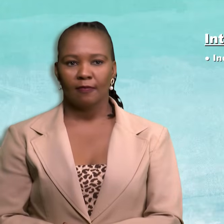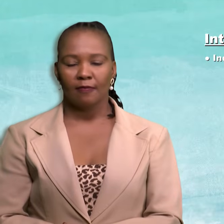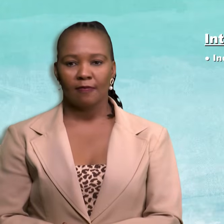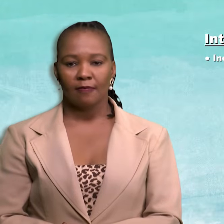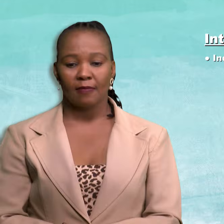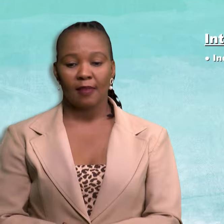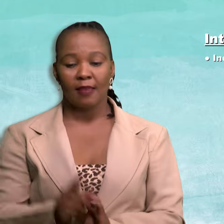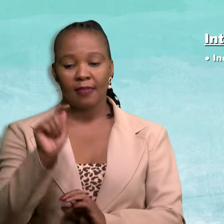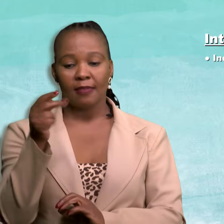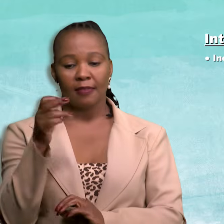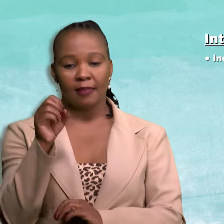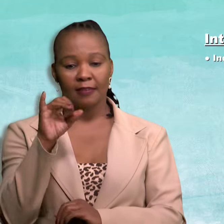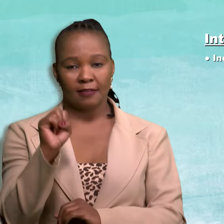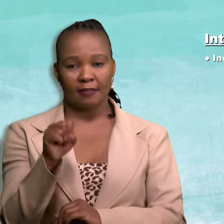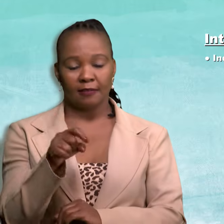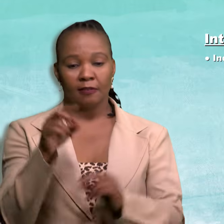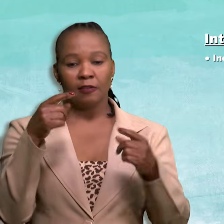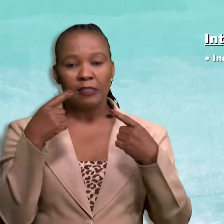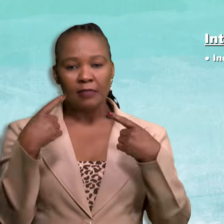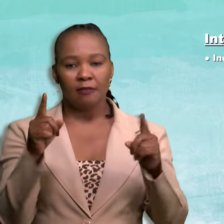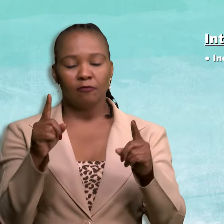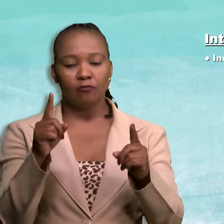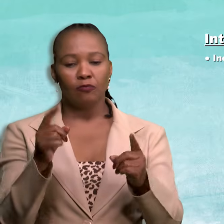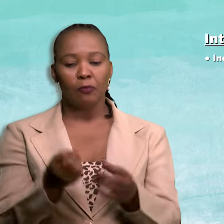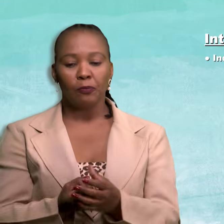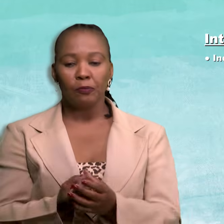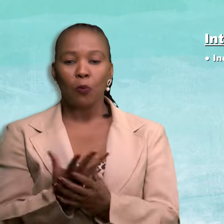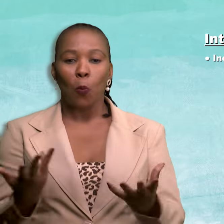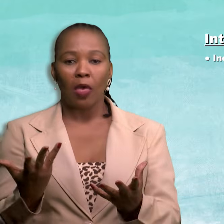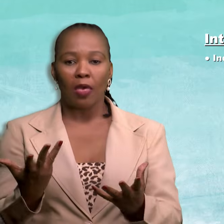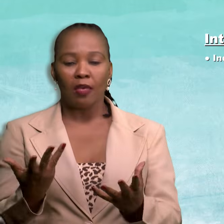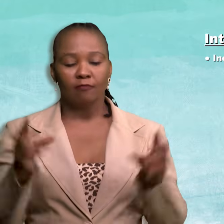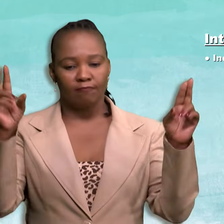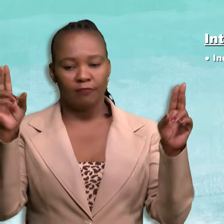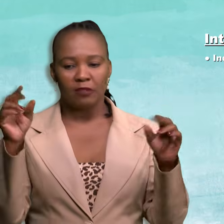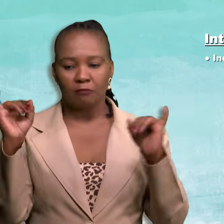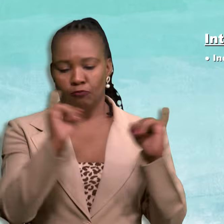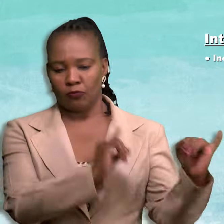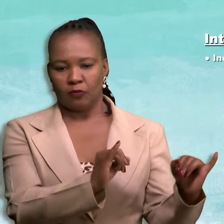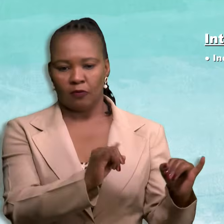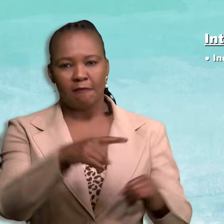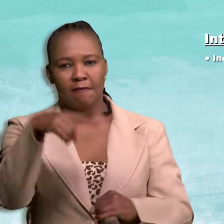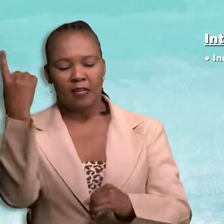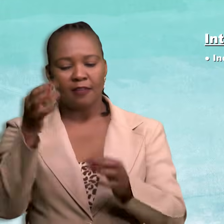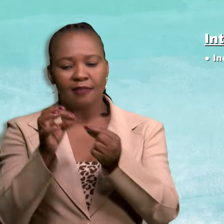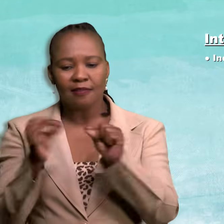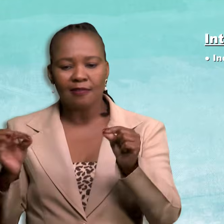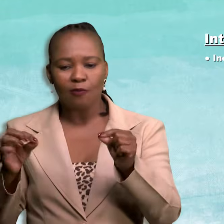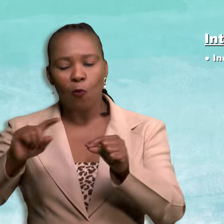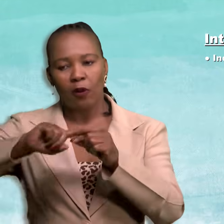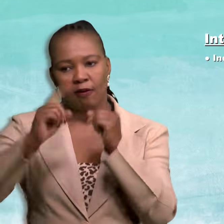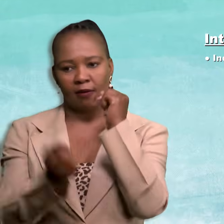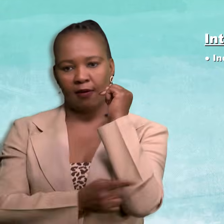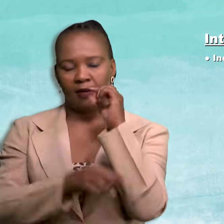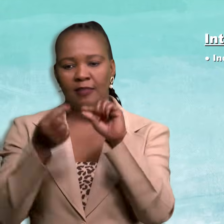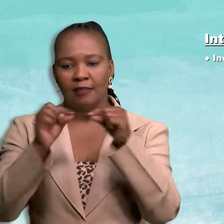The thesis statement should appear in the introduction, usually as the first sentence or the last sentence of